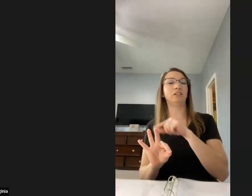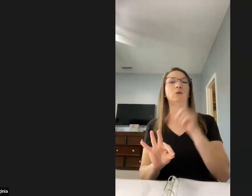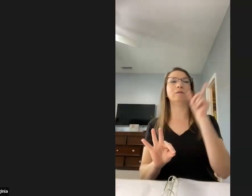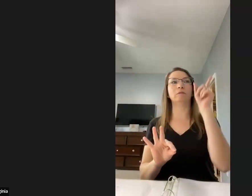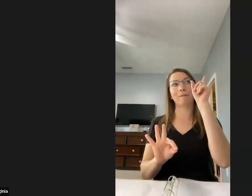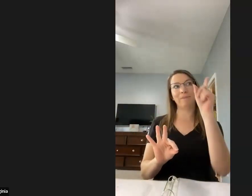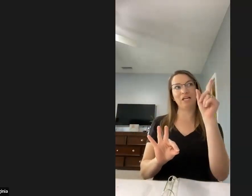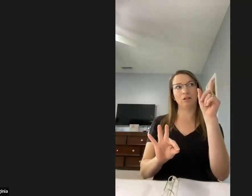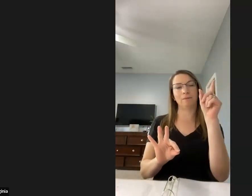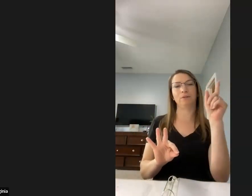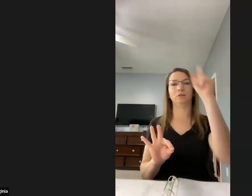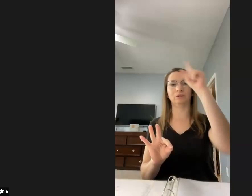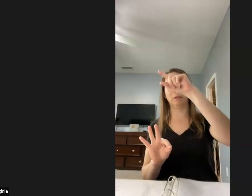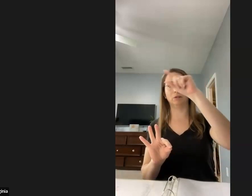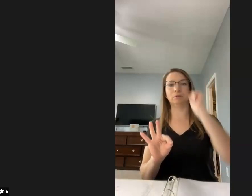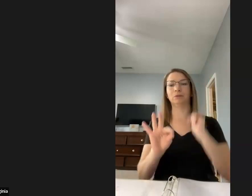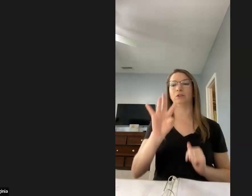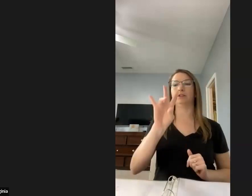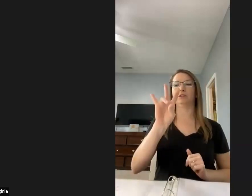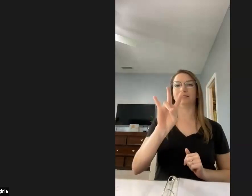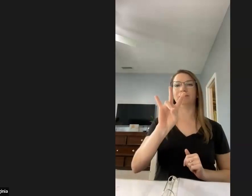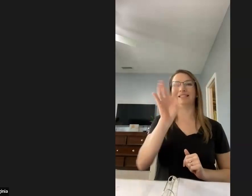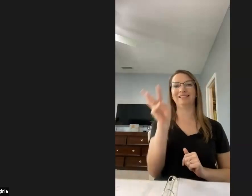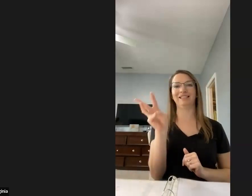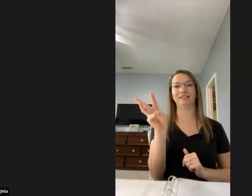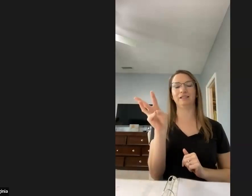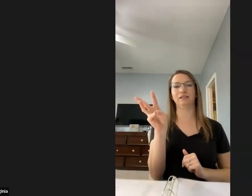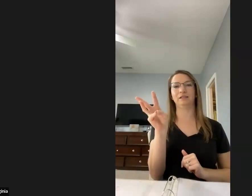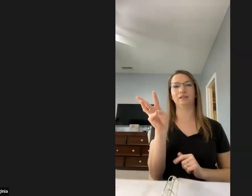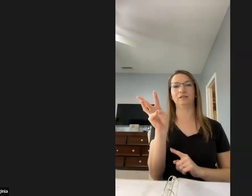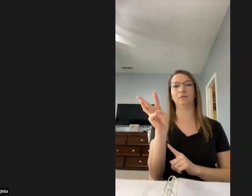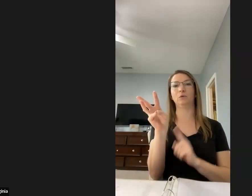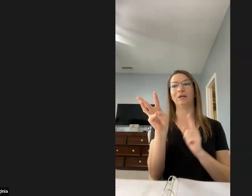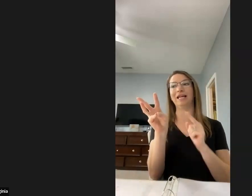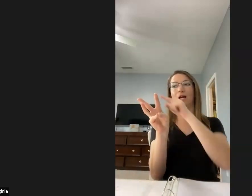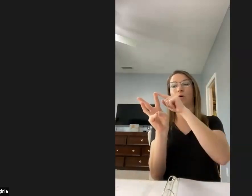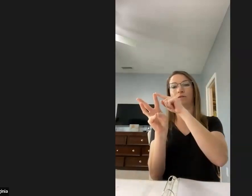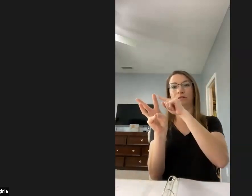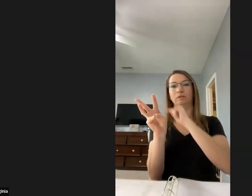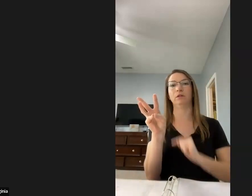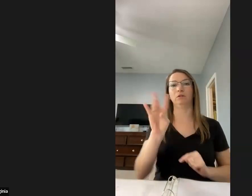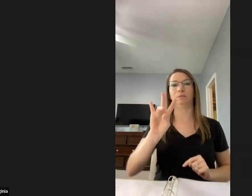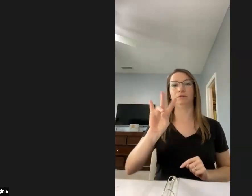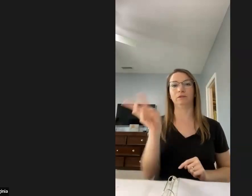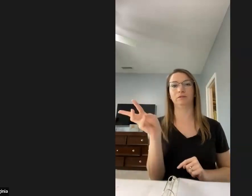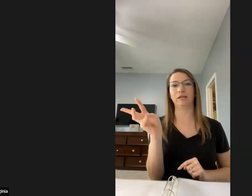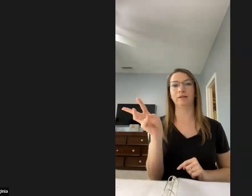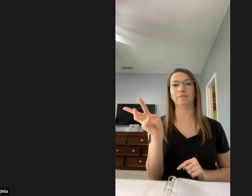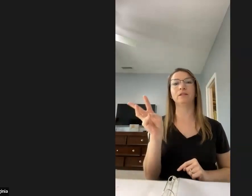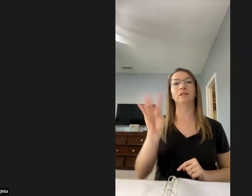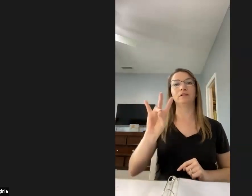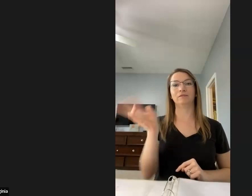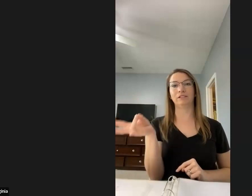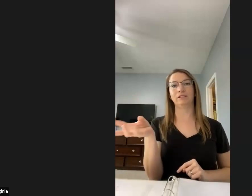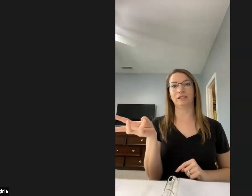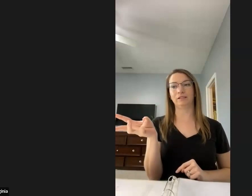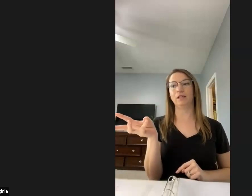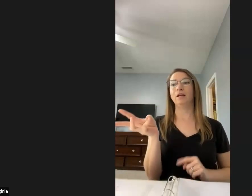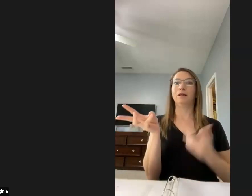you're going from a bigger number to a smaller number. So you're going to do 76. So I'm going out for the smaller number. Okay. 76.